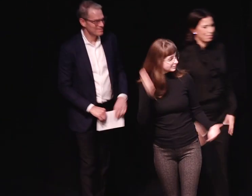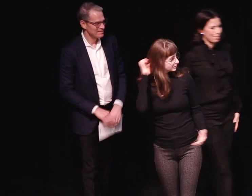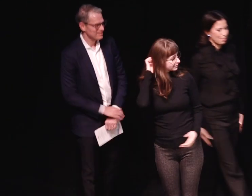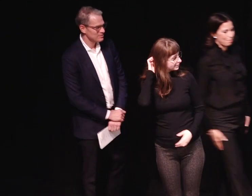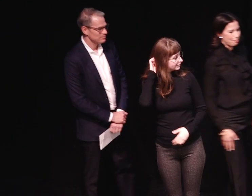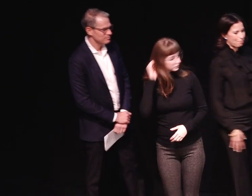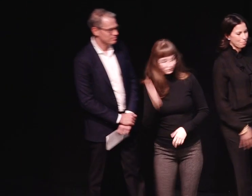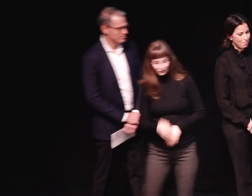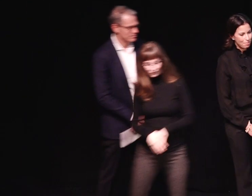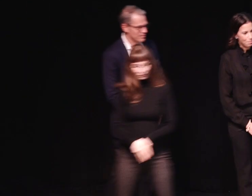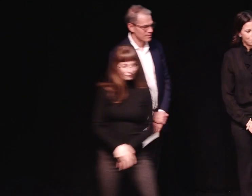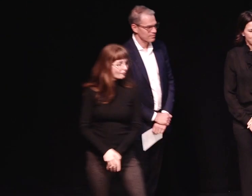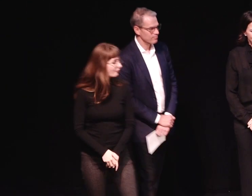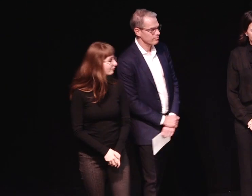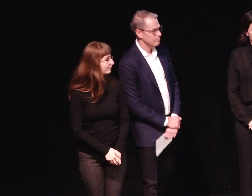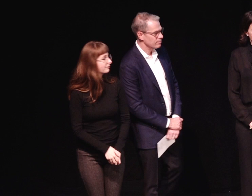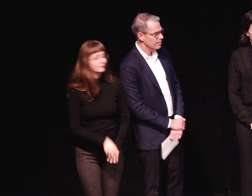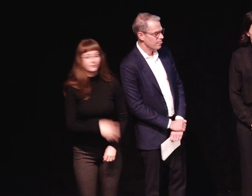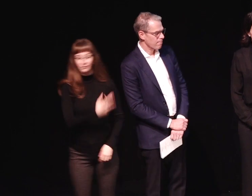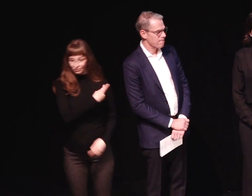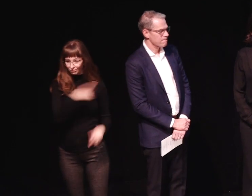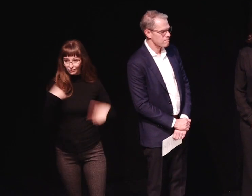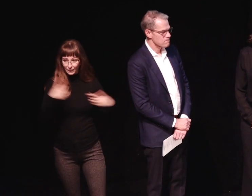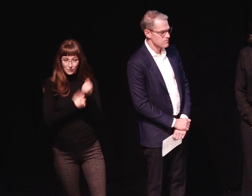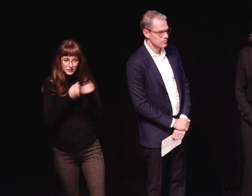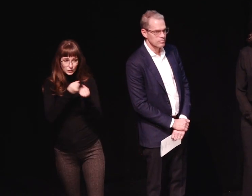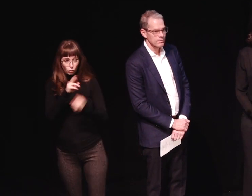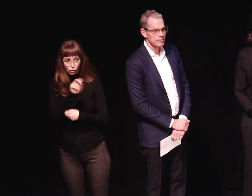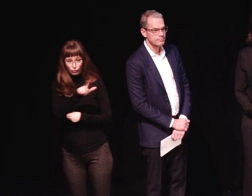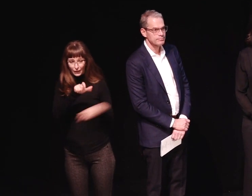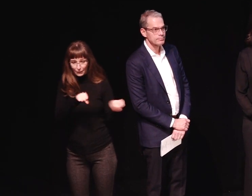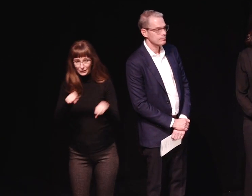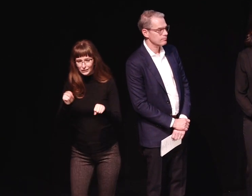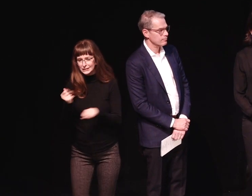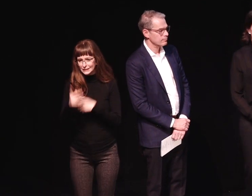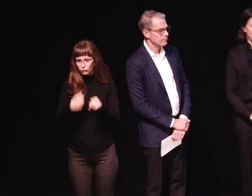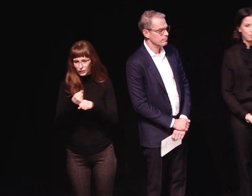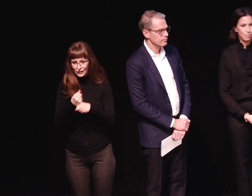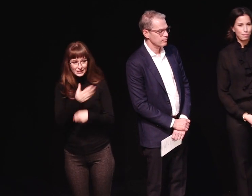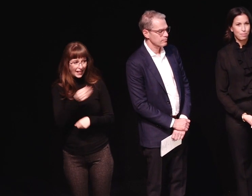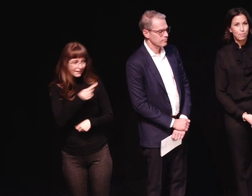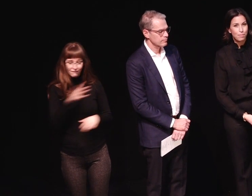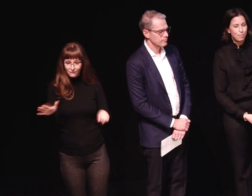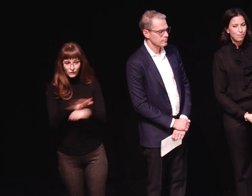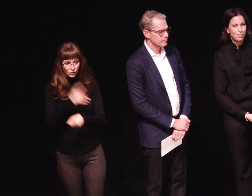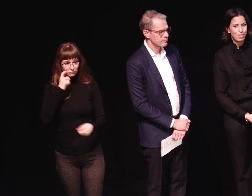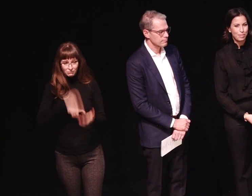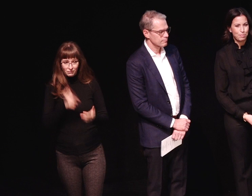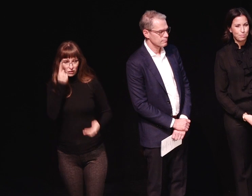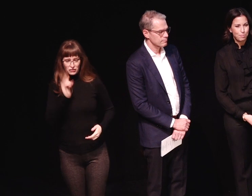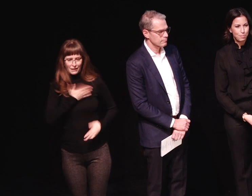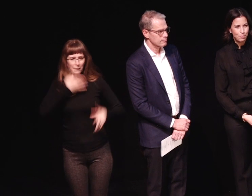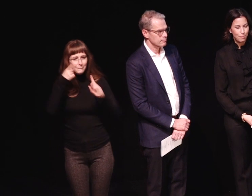They've been supporters of Real Abilities for a few years now and fully recognize the value of our mission and have